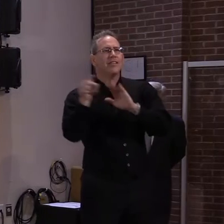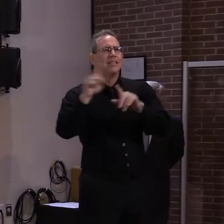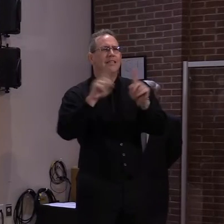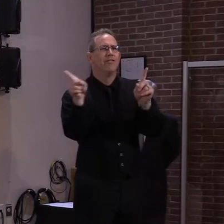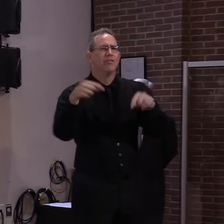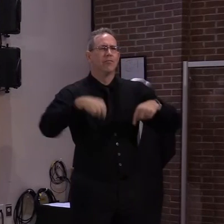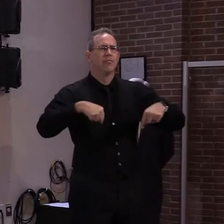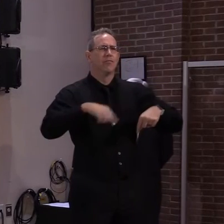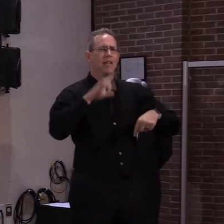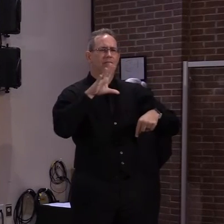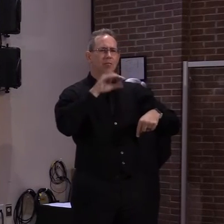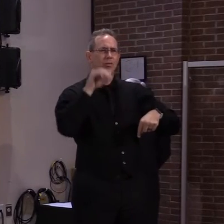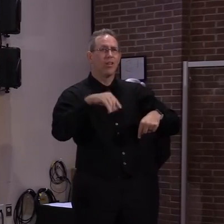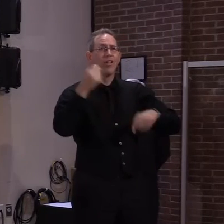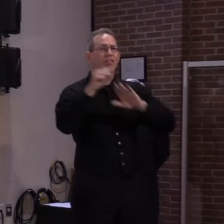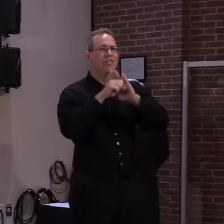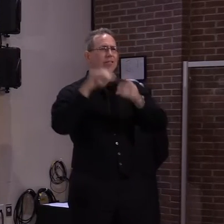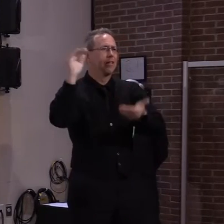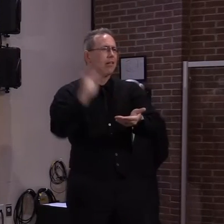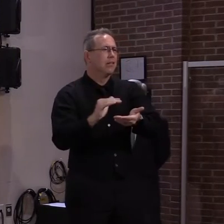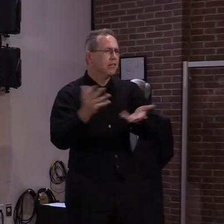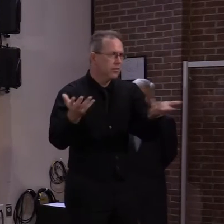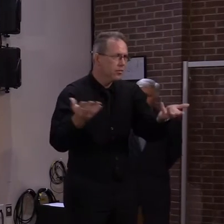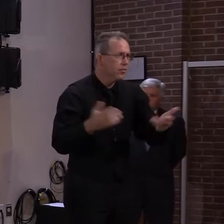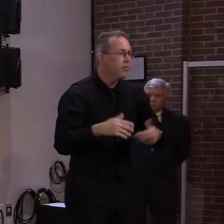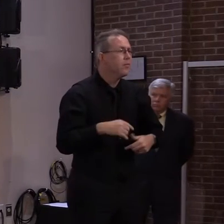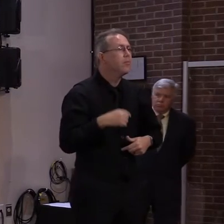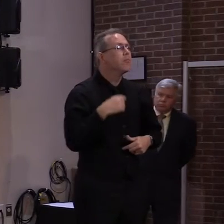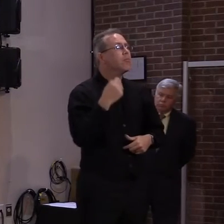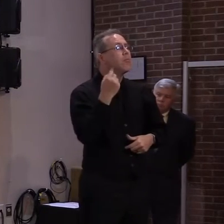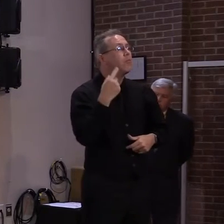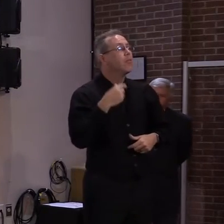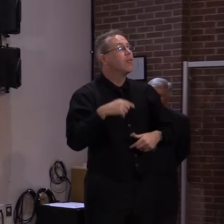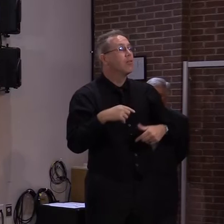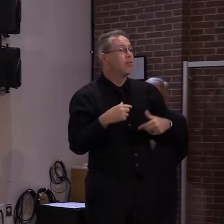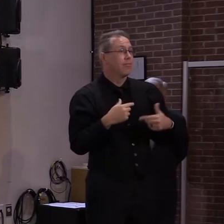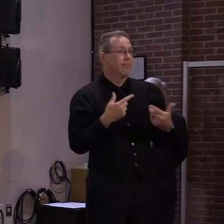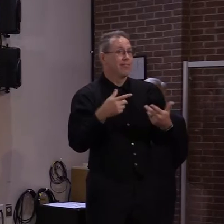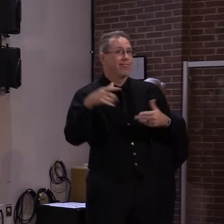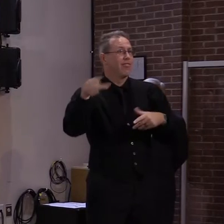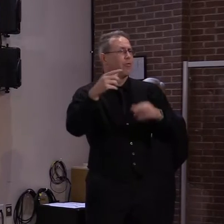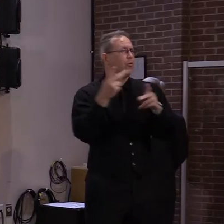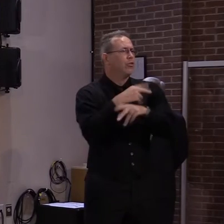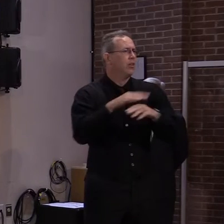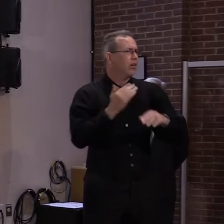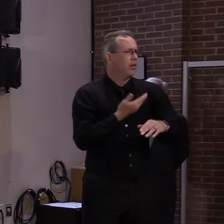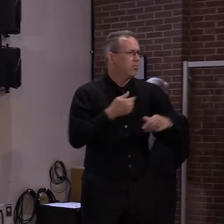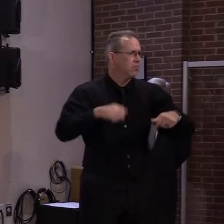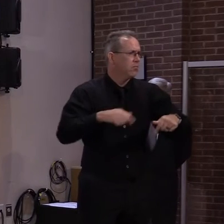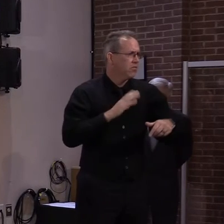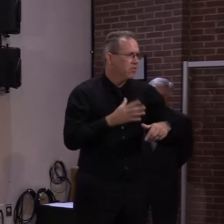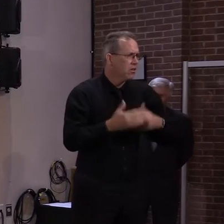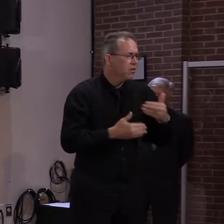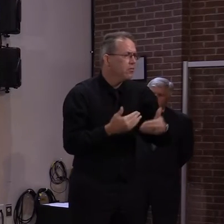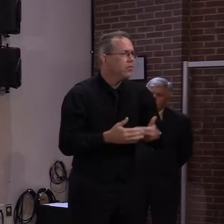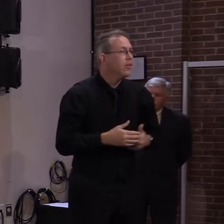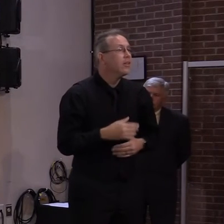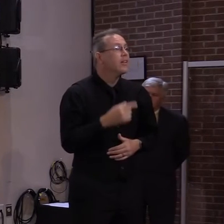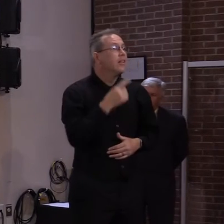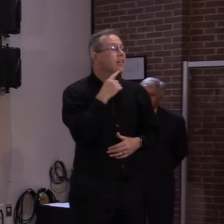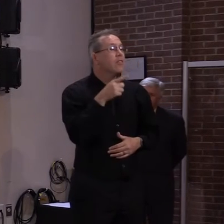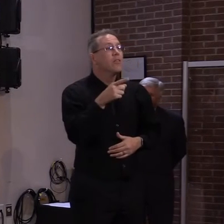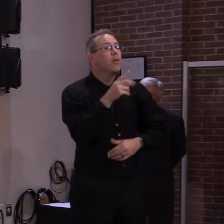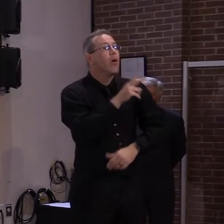governor of another state that had half that rate and saw that their hospitals were filling up and